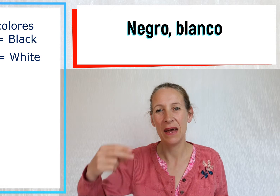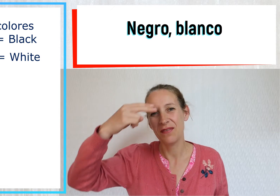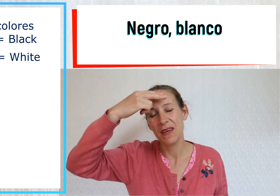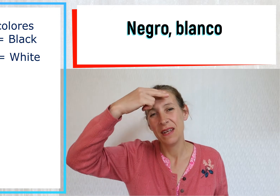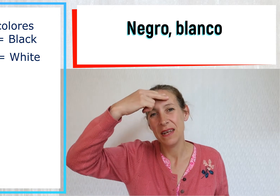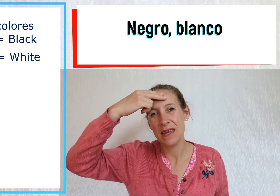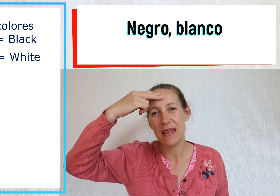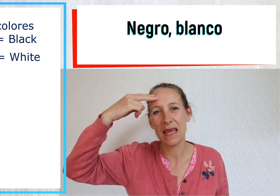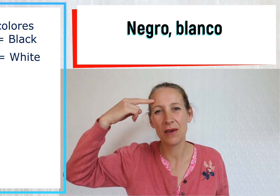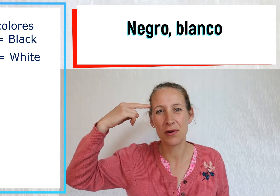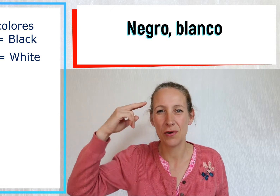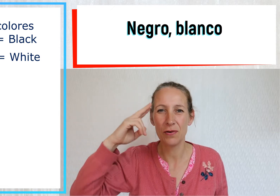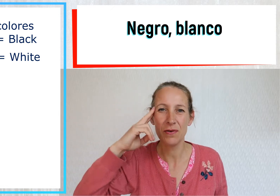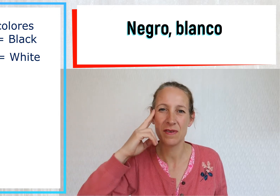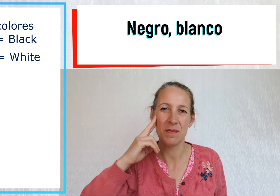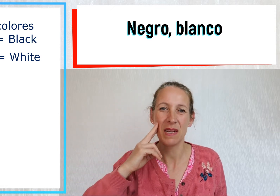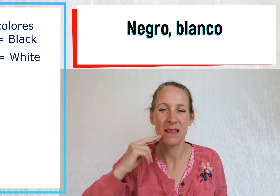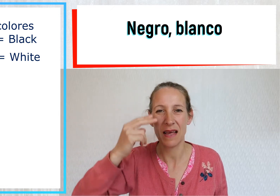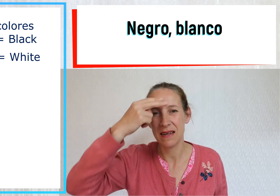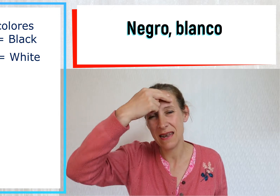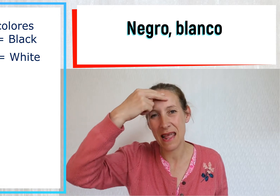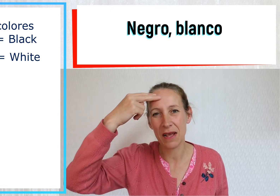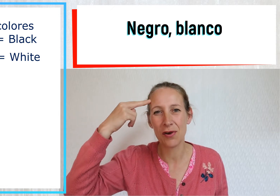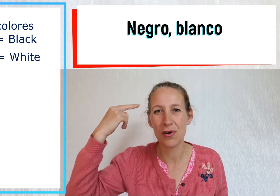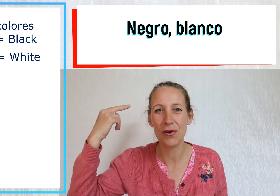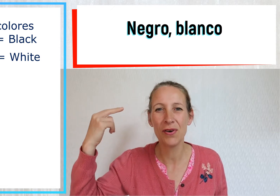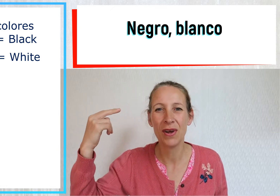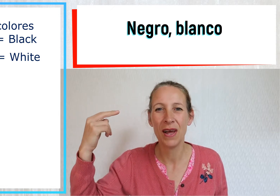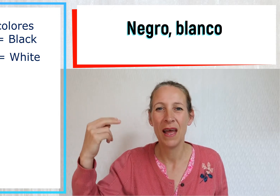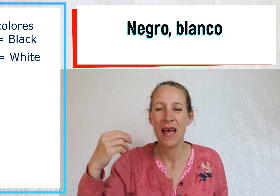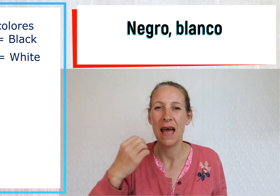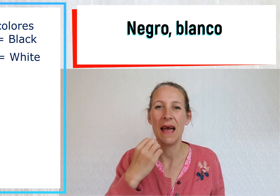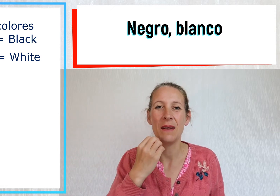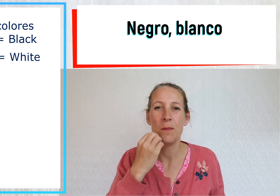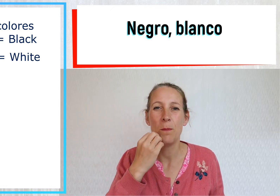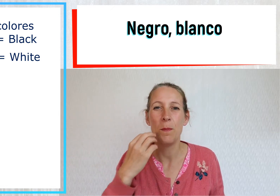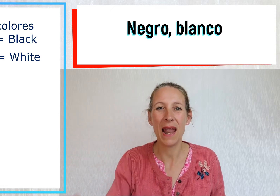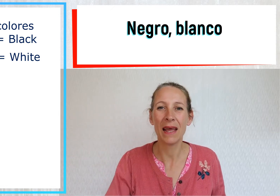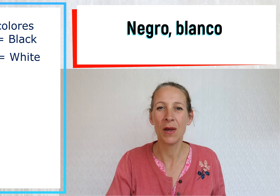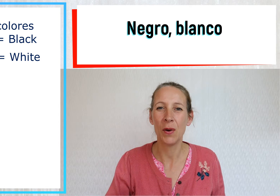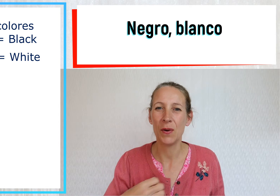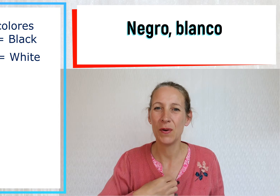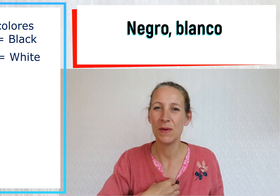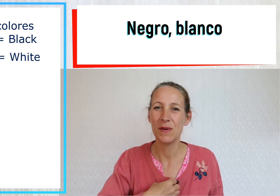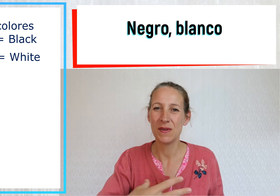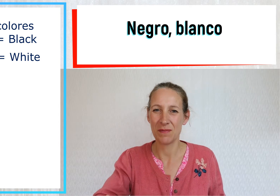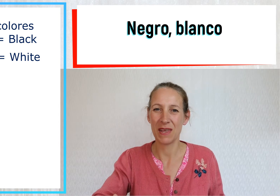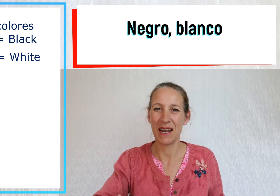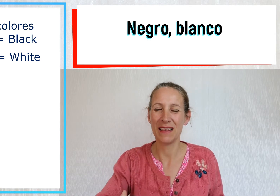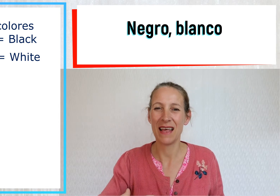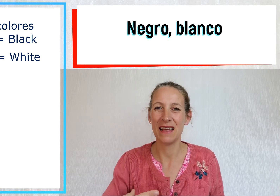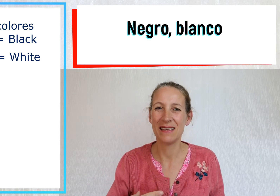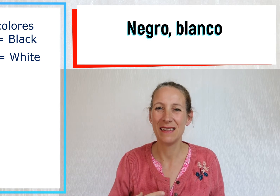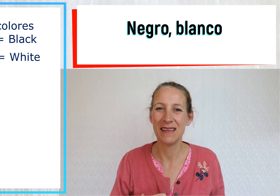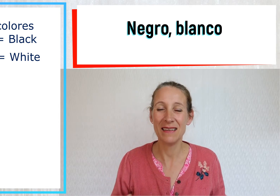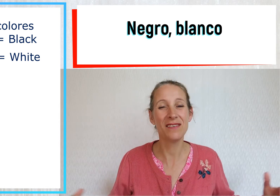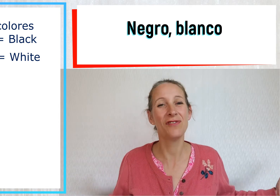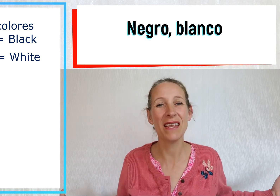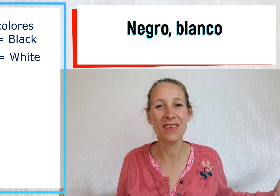have negro, something like that, negro, and blanco, something like that. It's